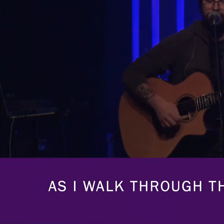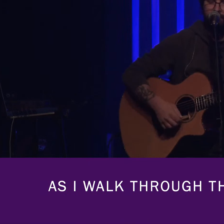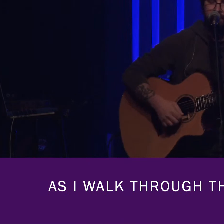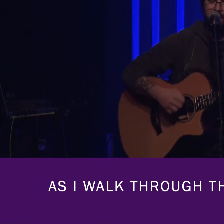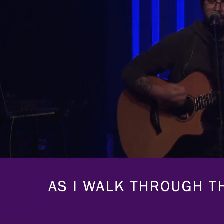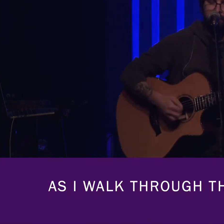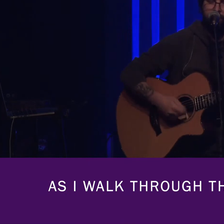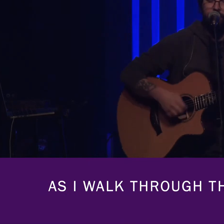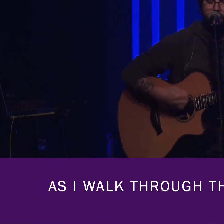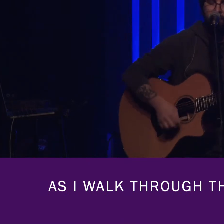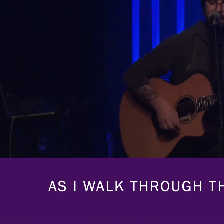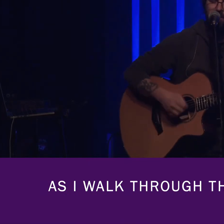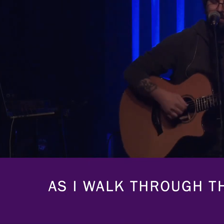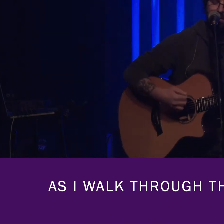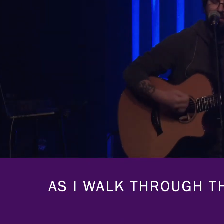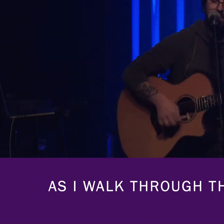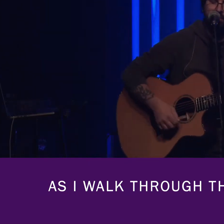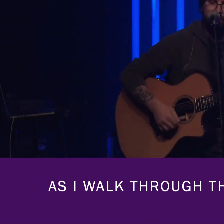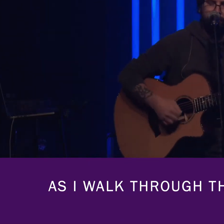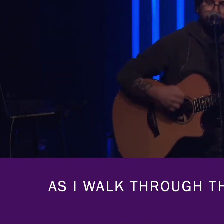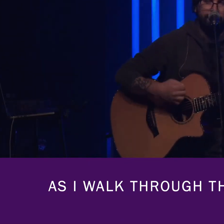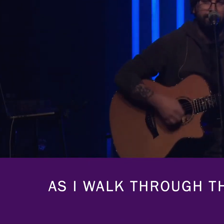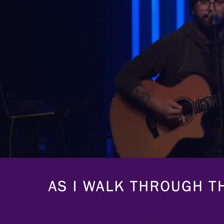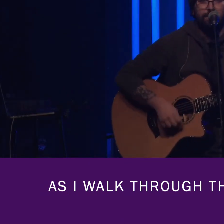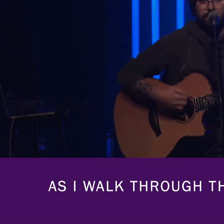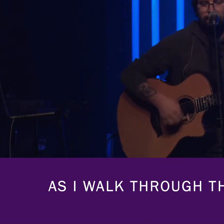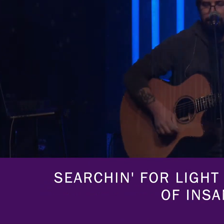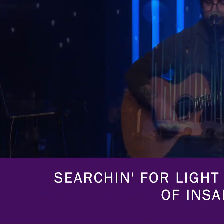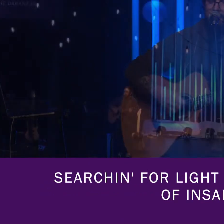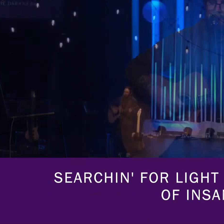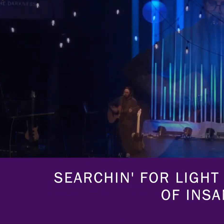this wicked world,